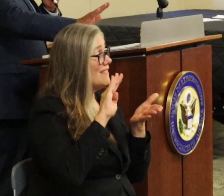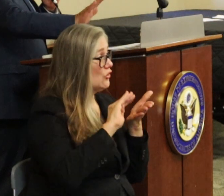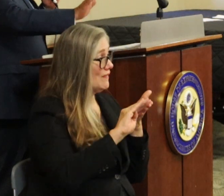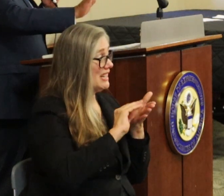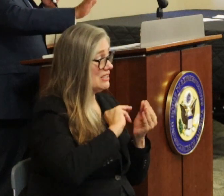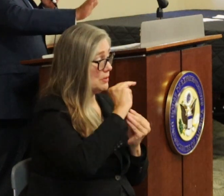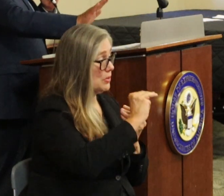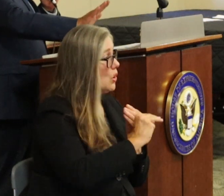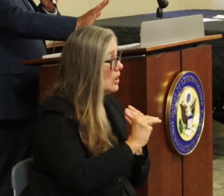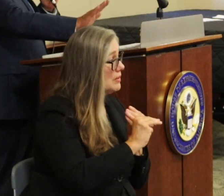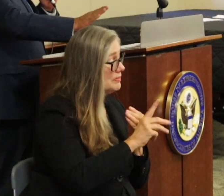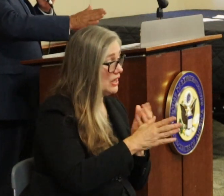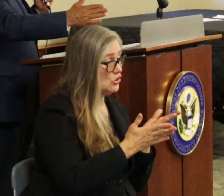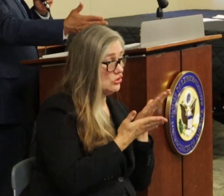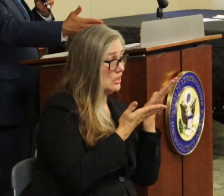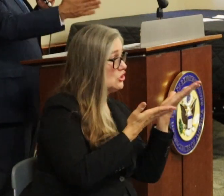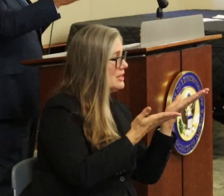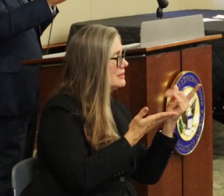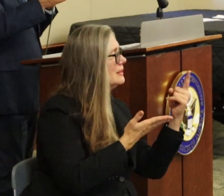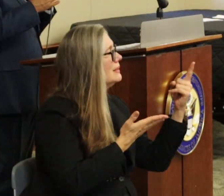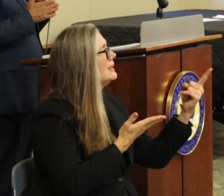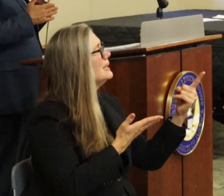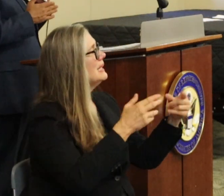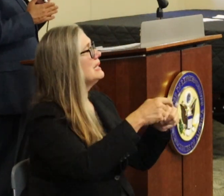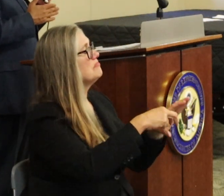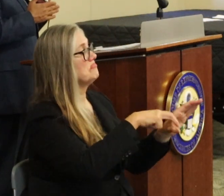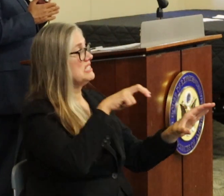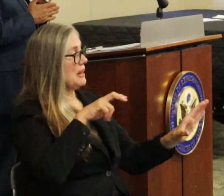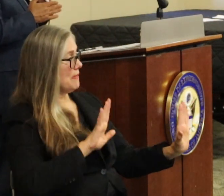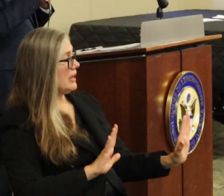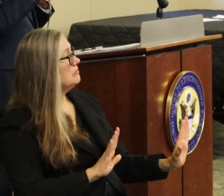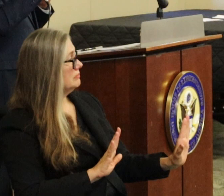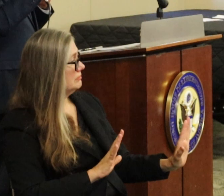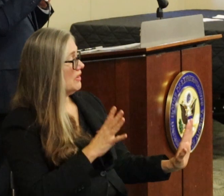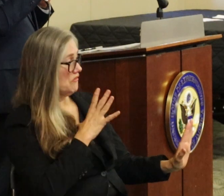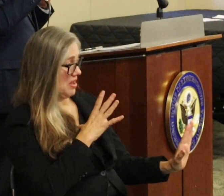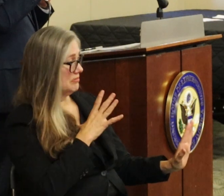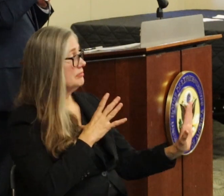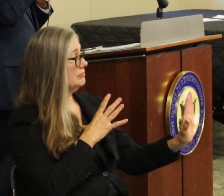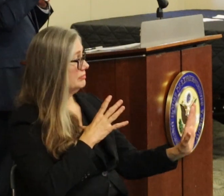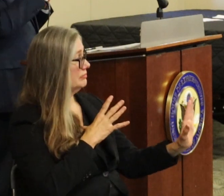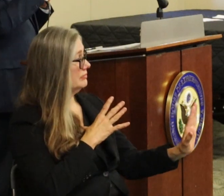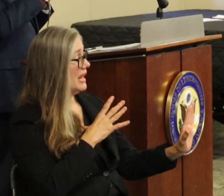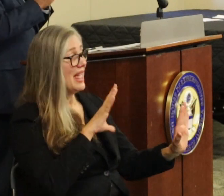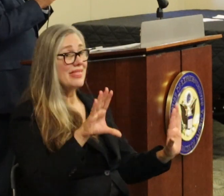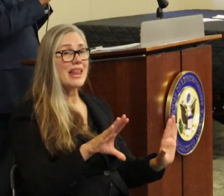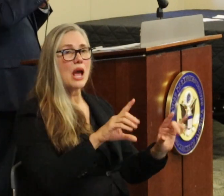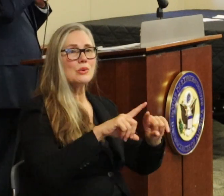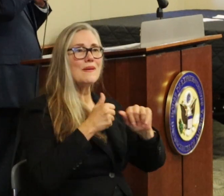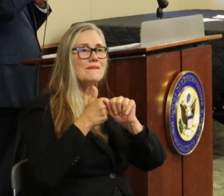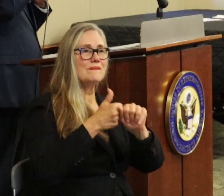forgiveness program that you had proposed. He basically took a step back and said, okay, then I'm gonna do it